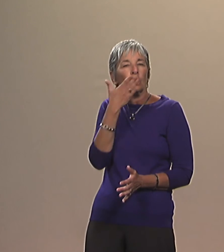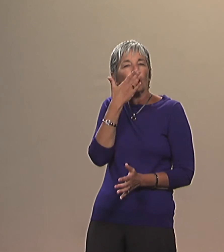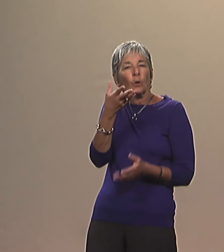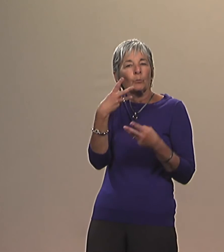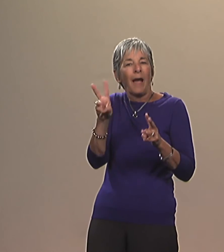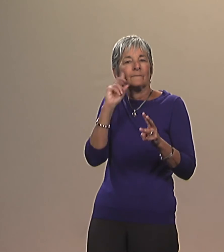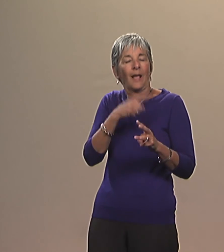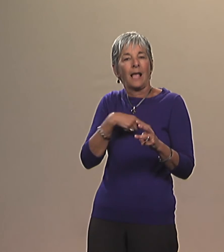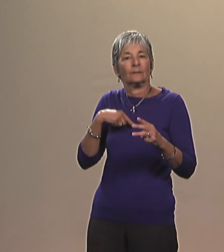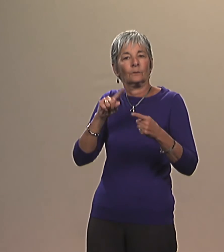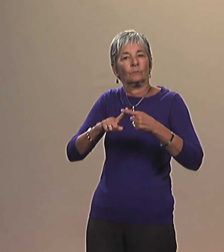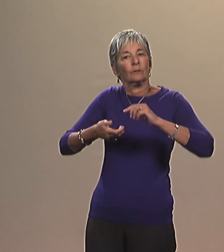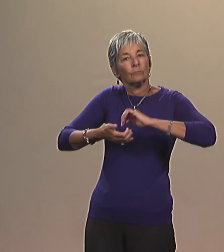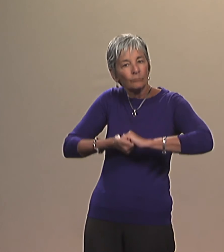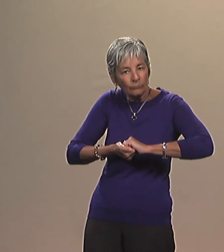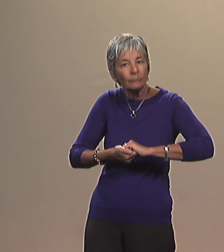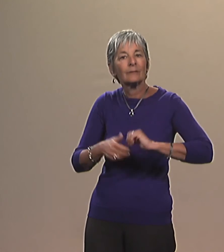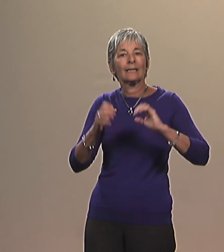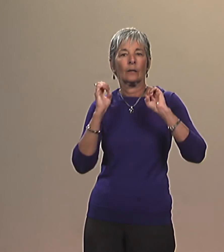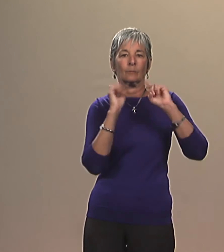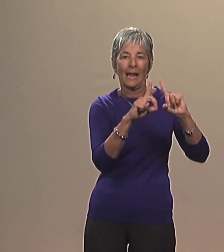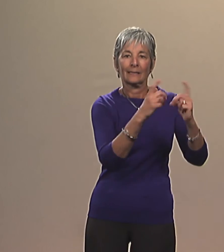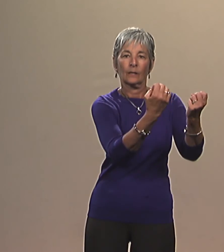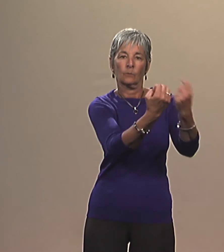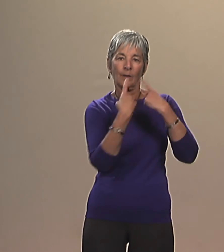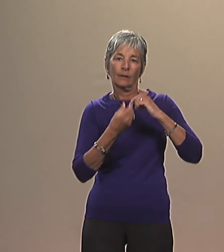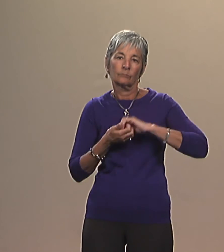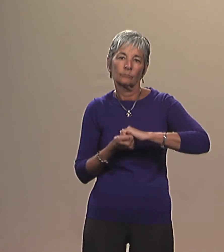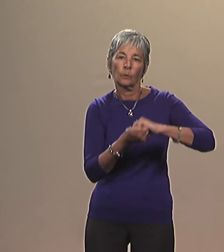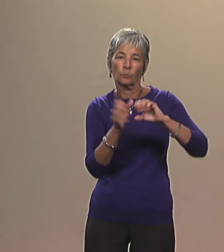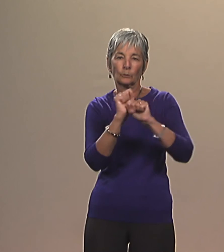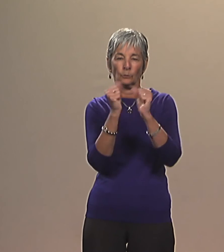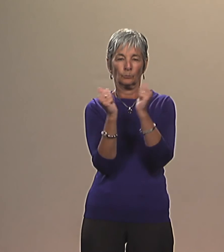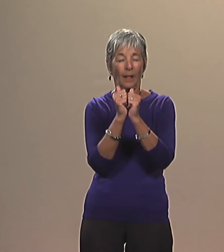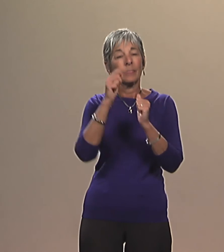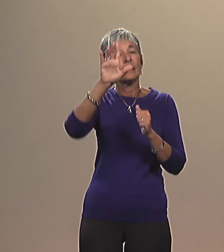I think that is a good way to collaborate with each other and work together in educating each other.